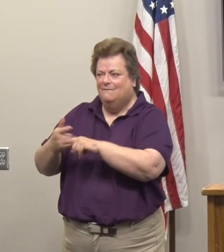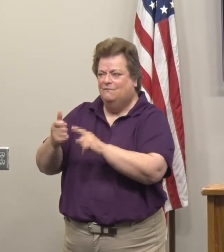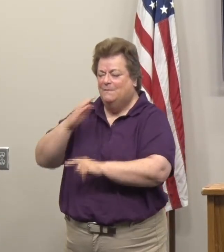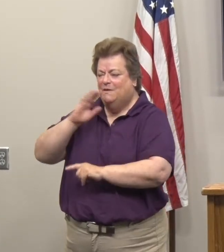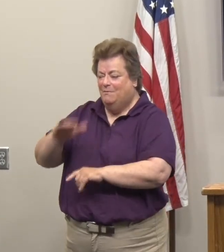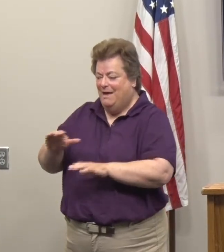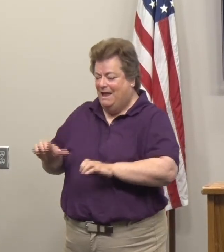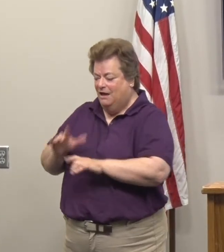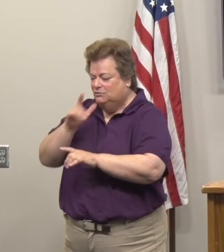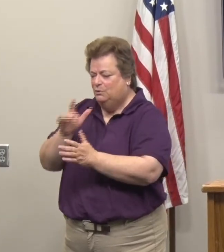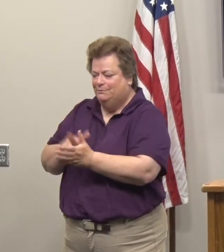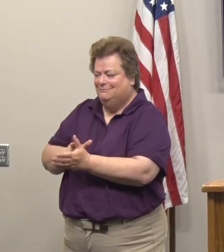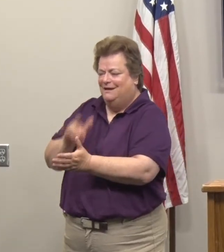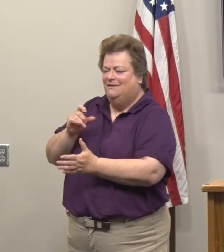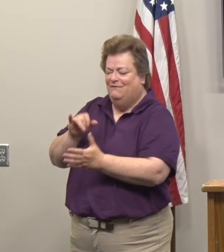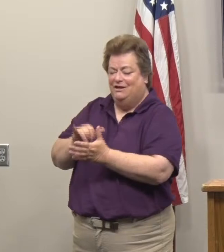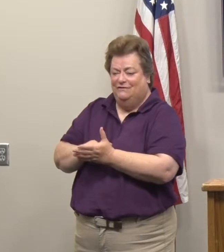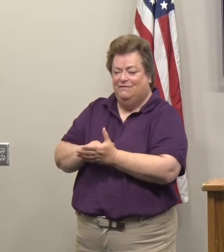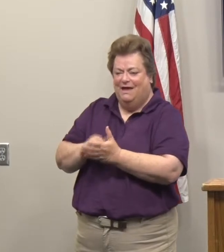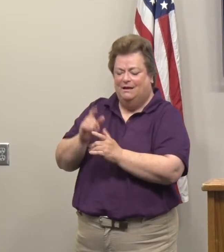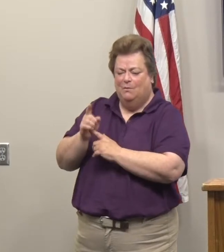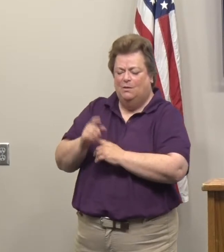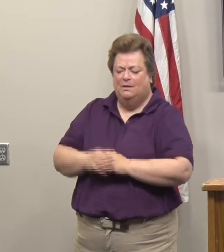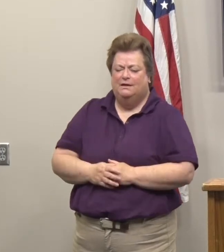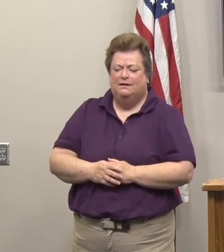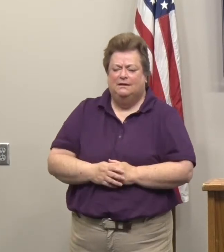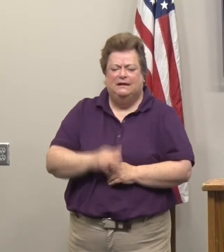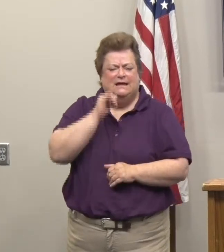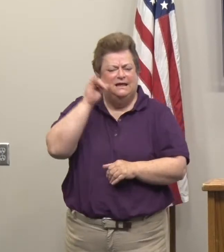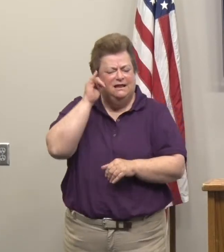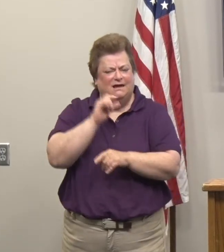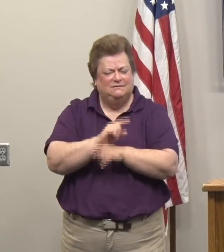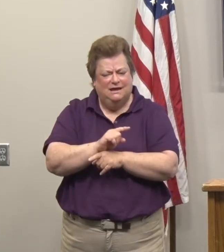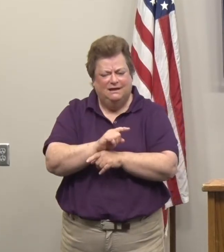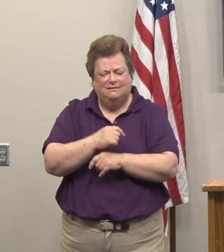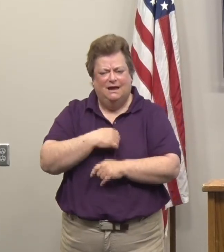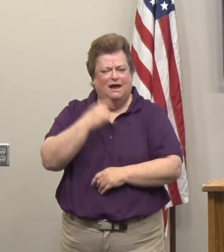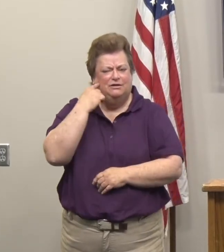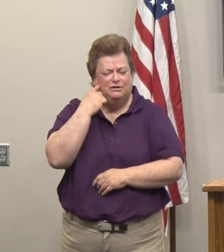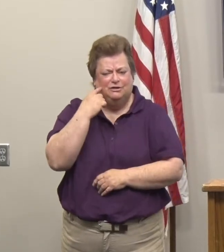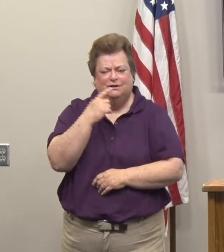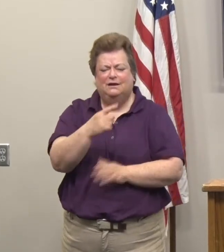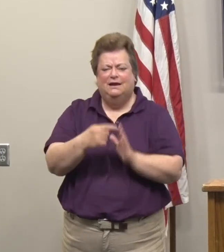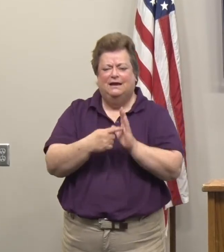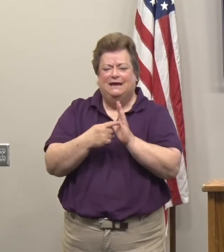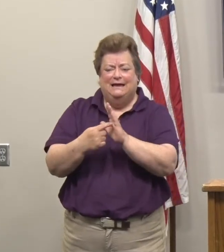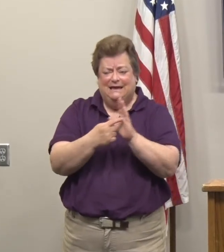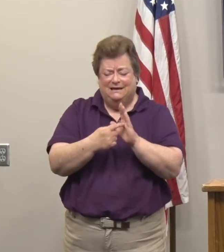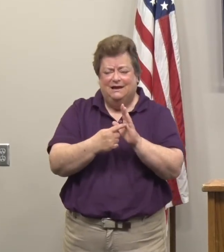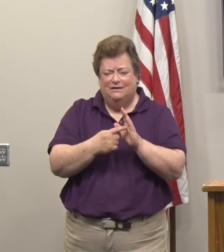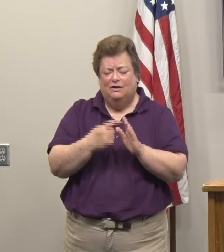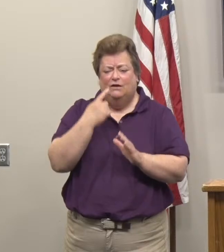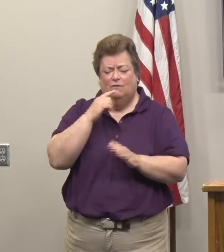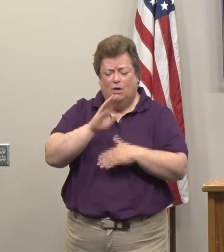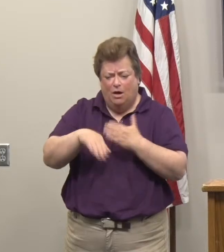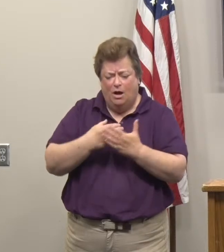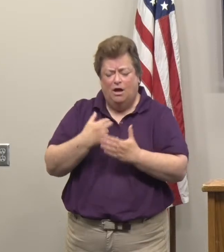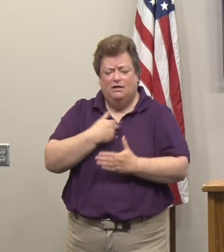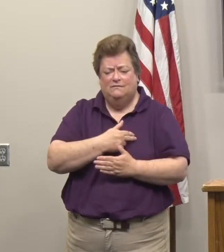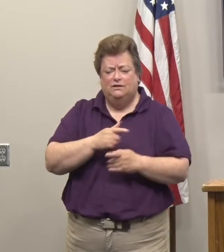of this moment. What I heard last night was an invitation for all of us to walk